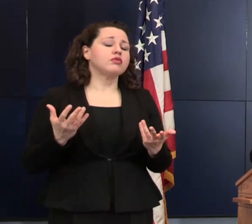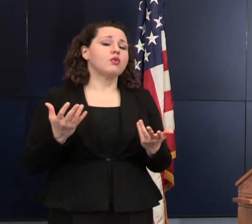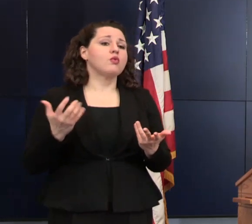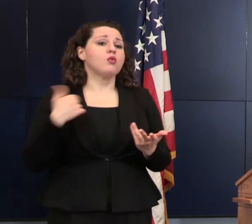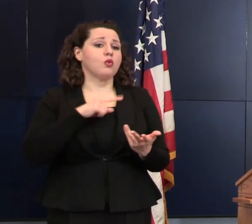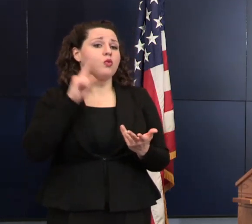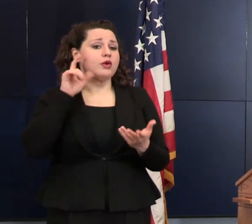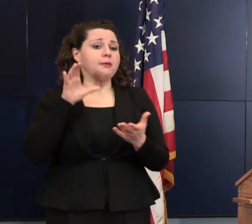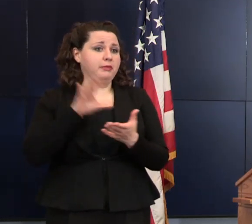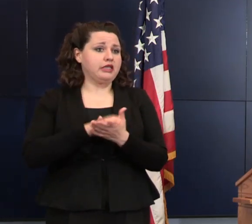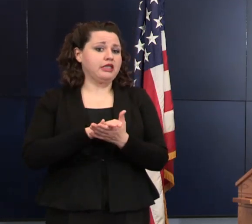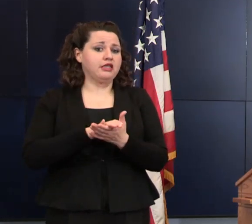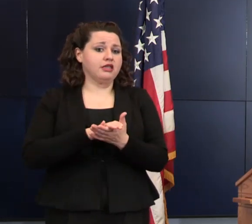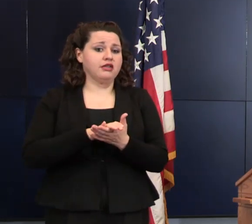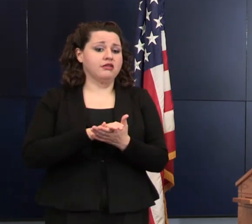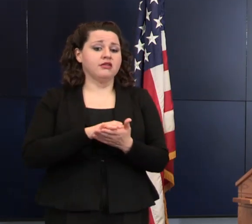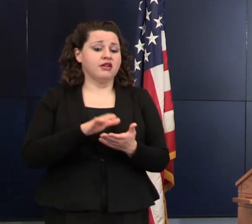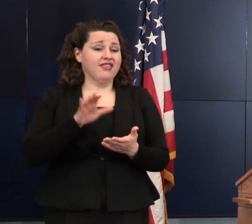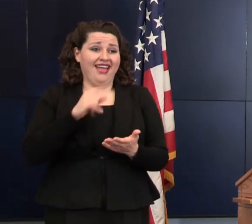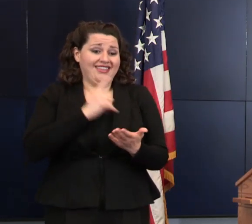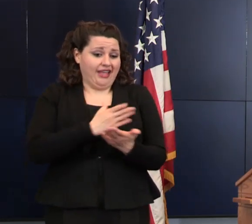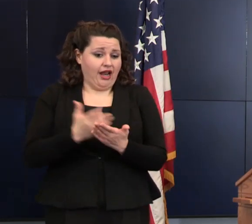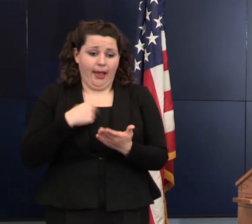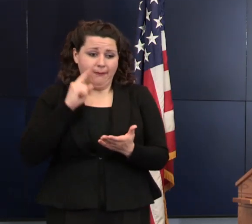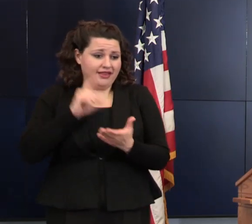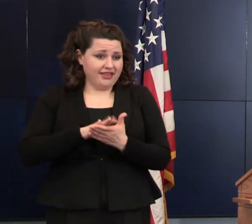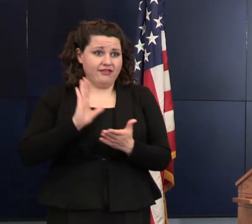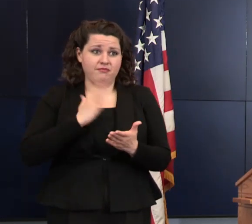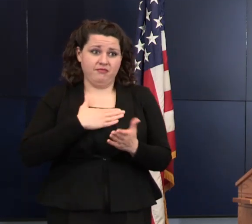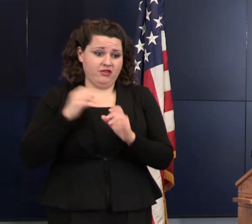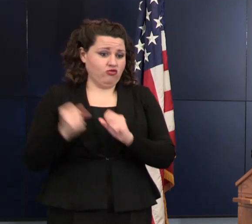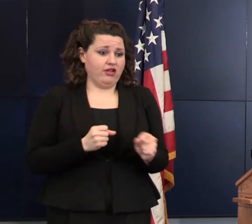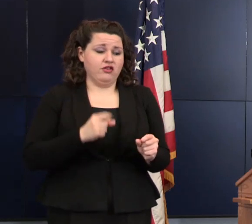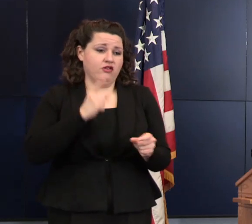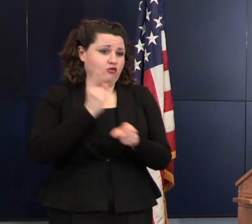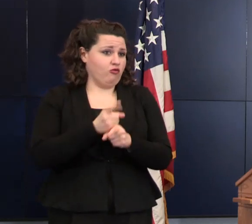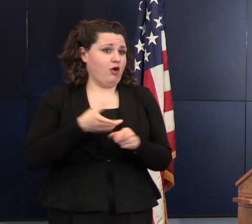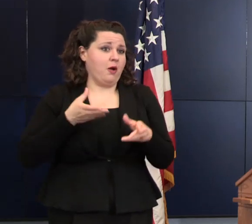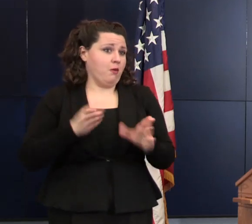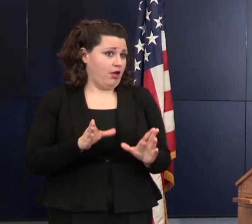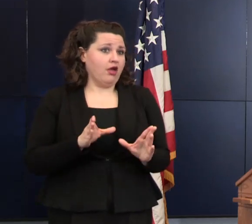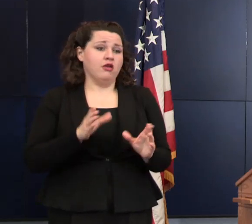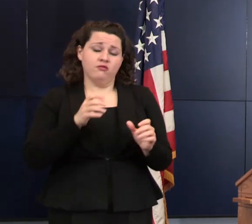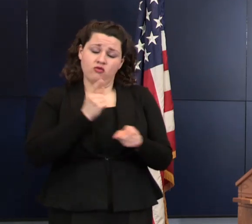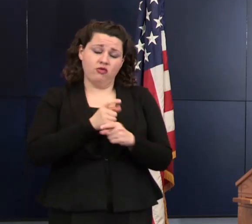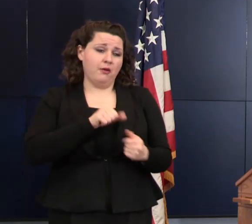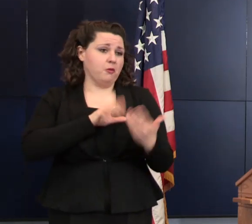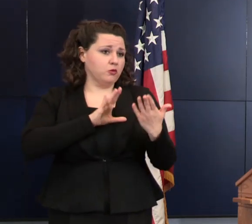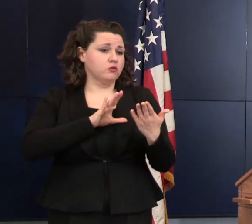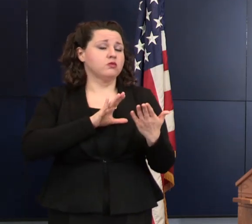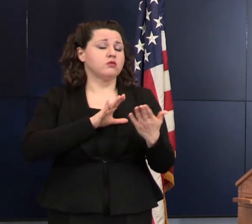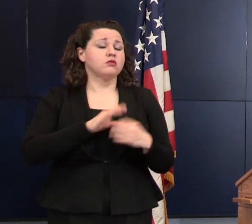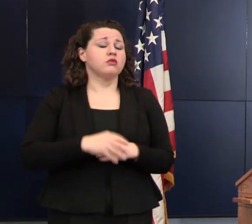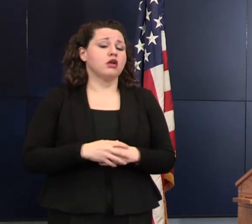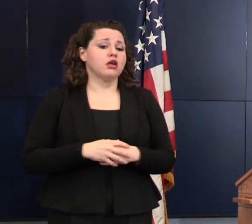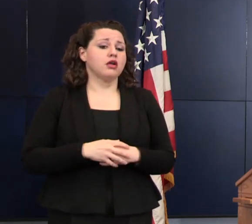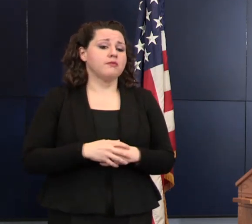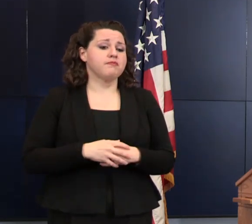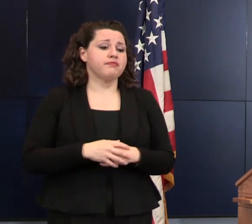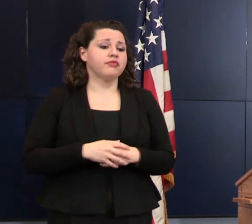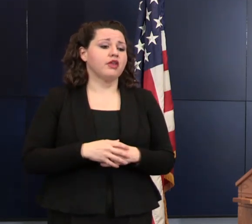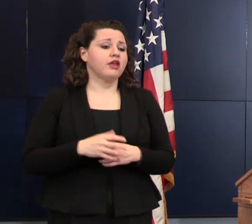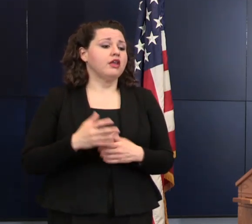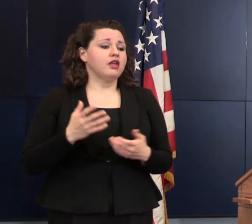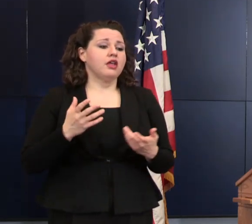we believe in I believe in the data, I believe in the strategy, I think it's the right way to move forward. And we